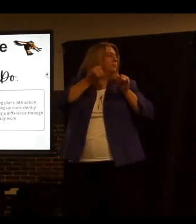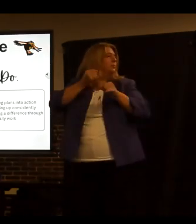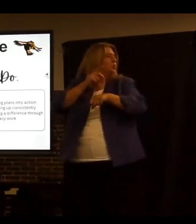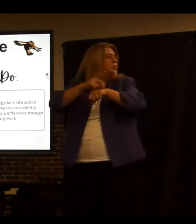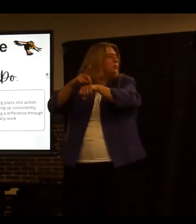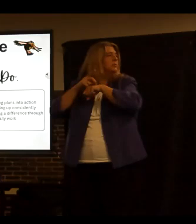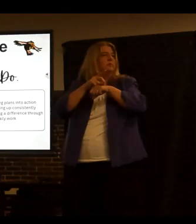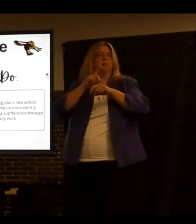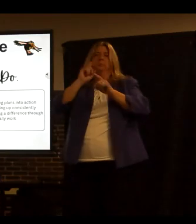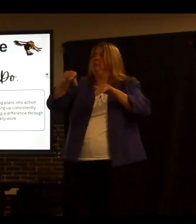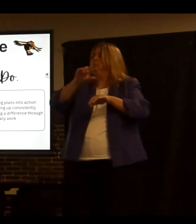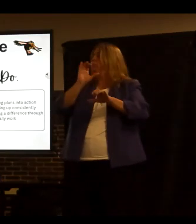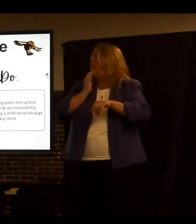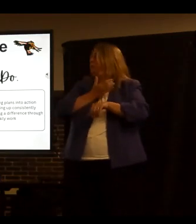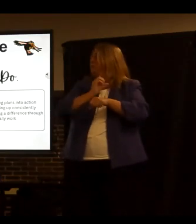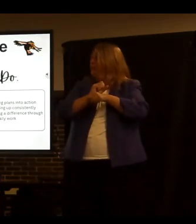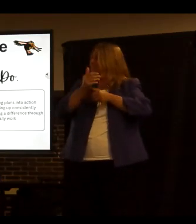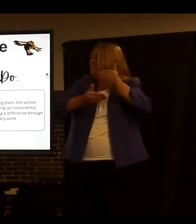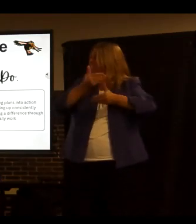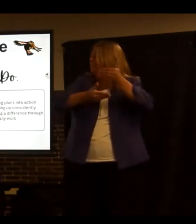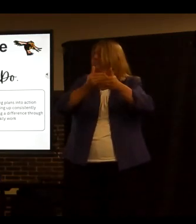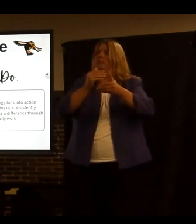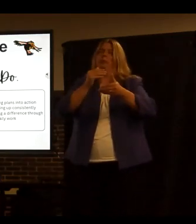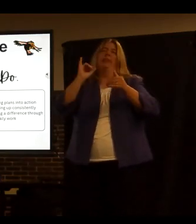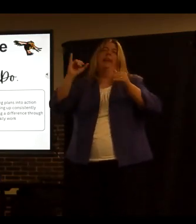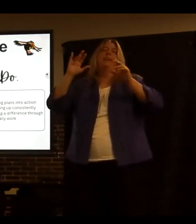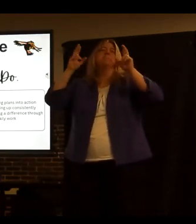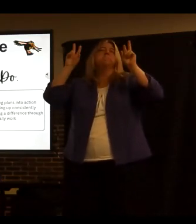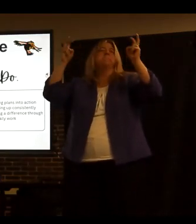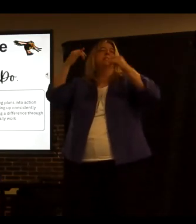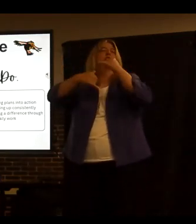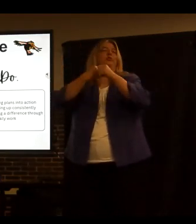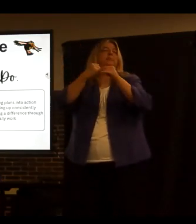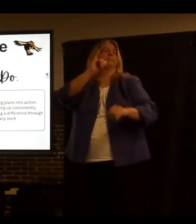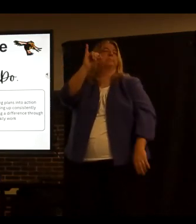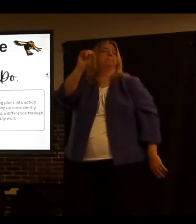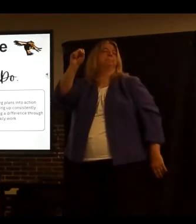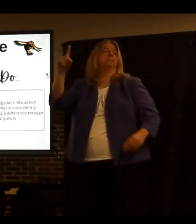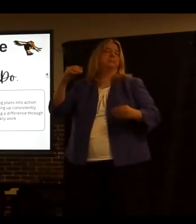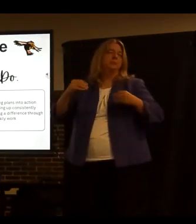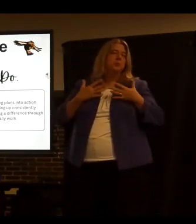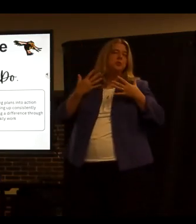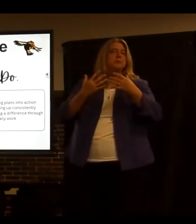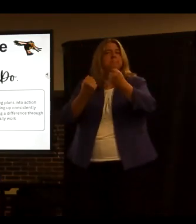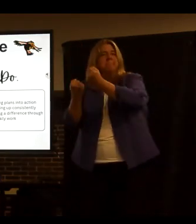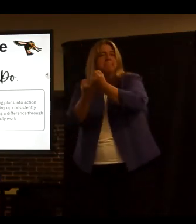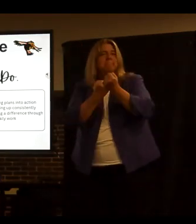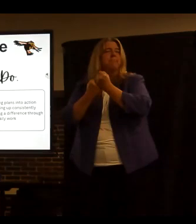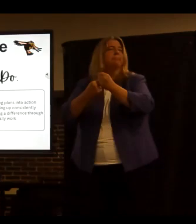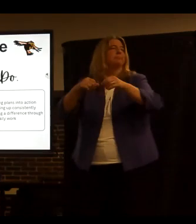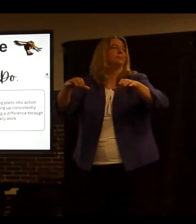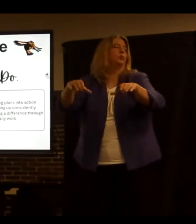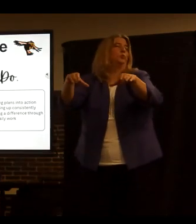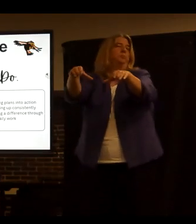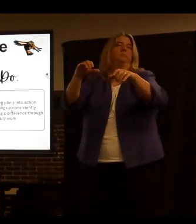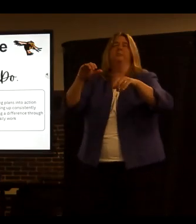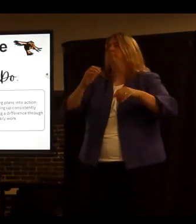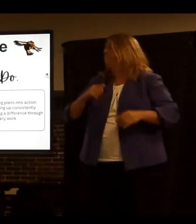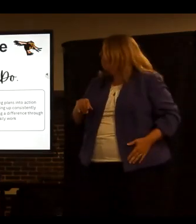into action. We all have our individual duties and we are expected to adhere to those. And so that is our